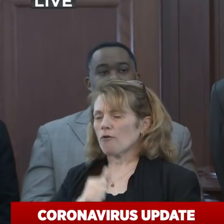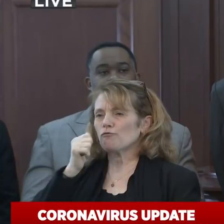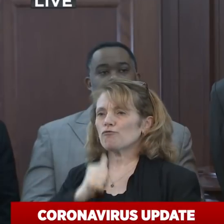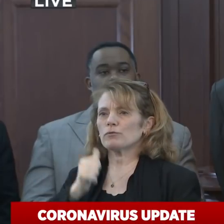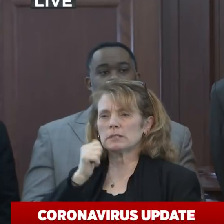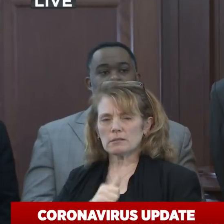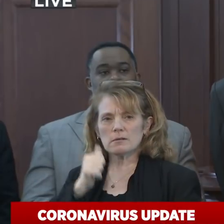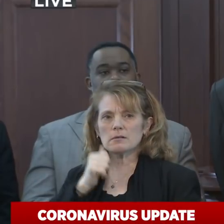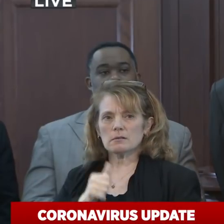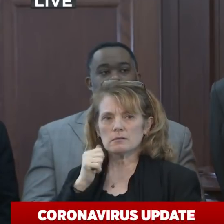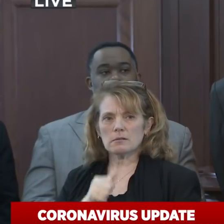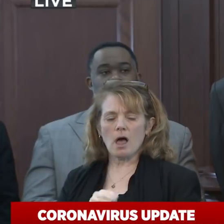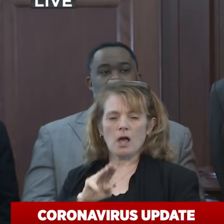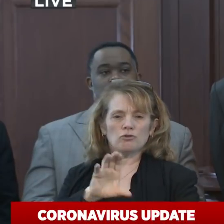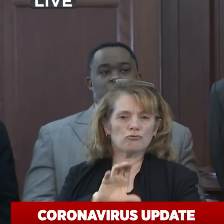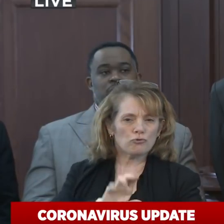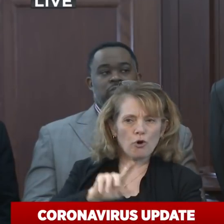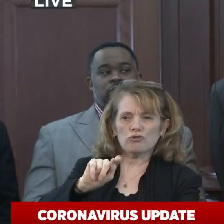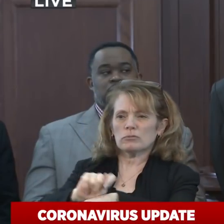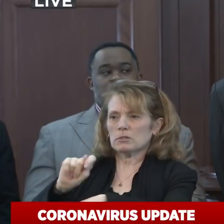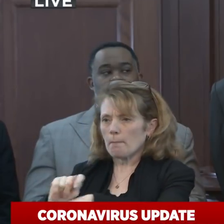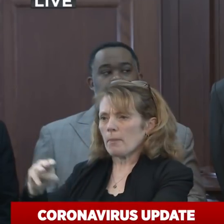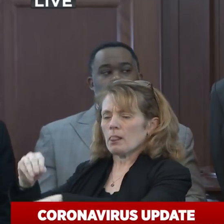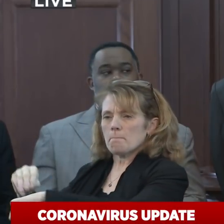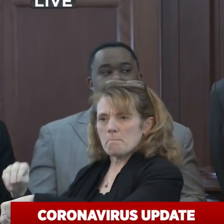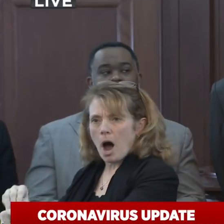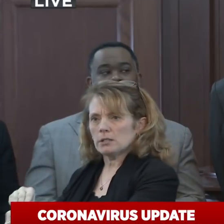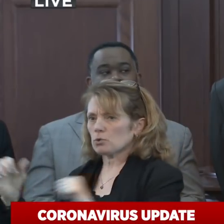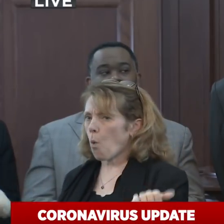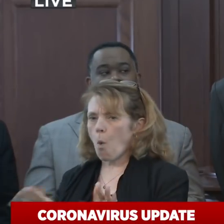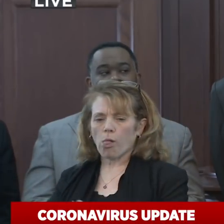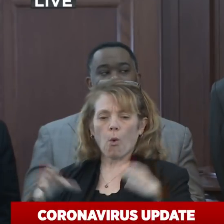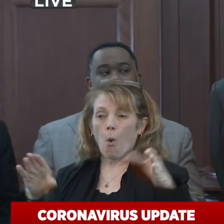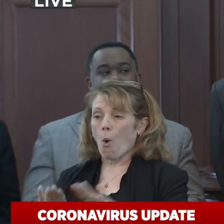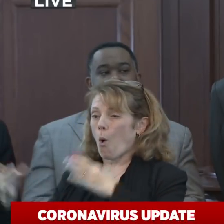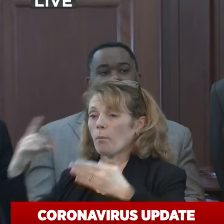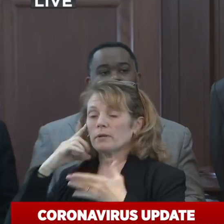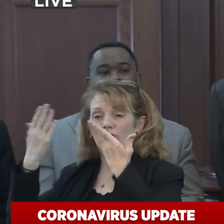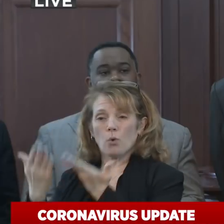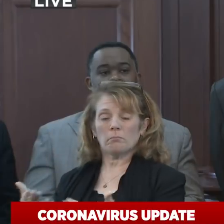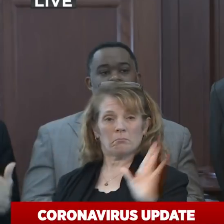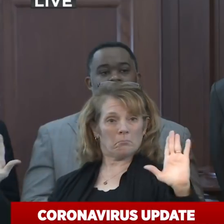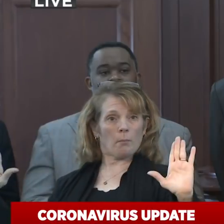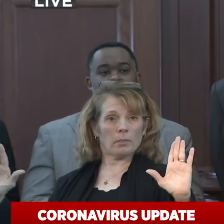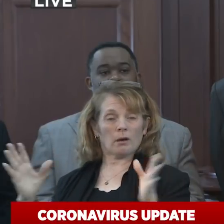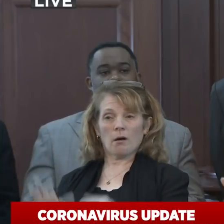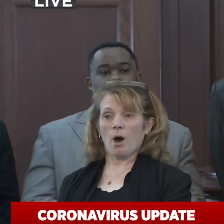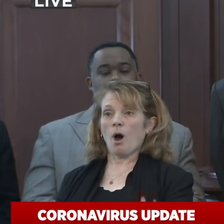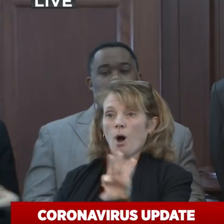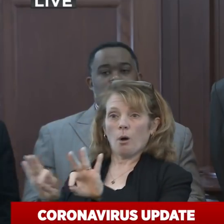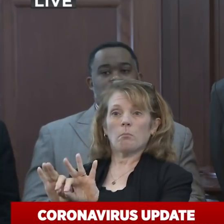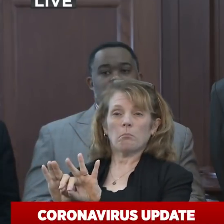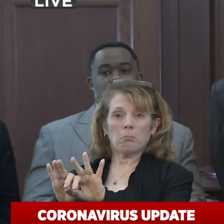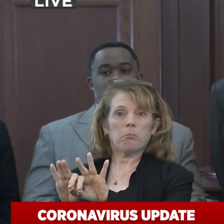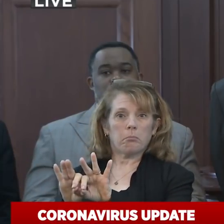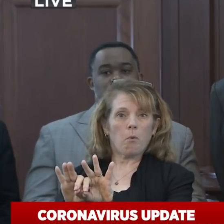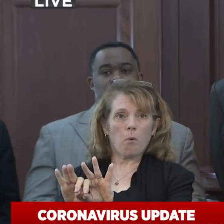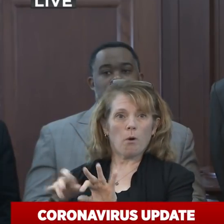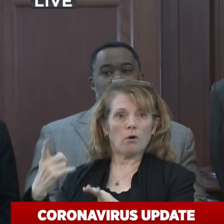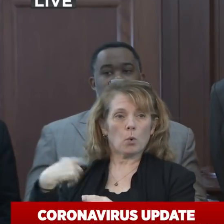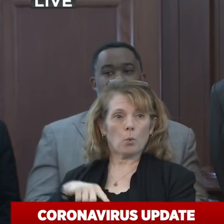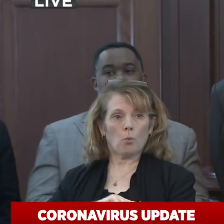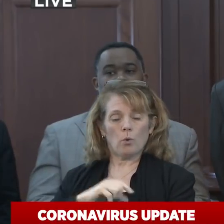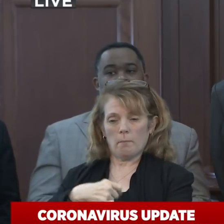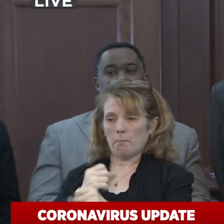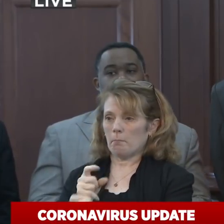are open to the public, to their congregations, and it's important that they continue to administer and issue